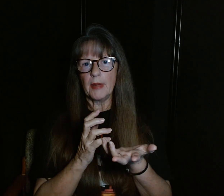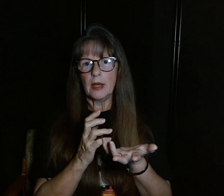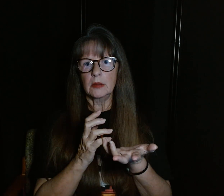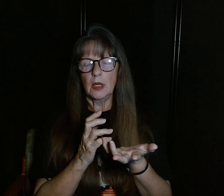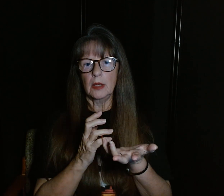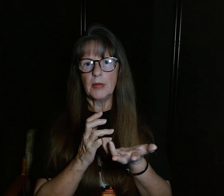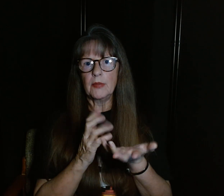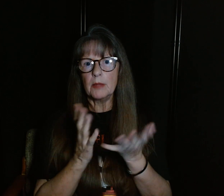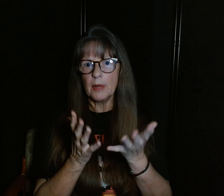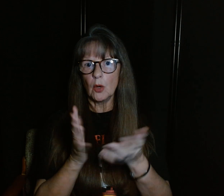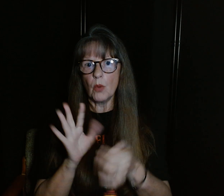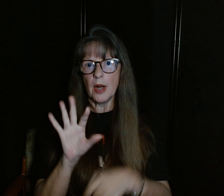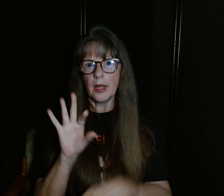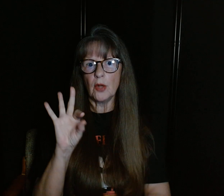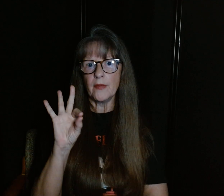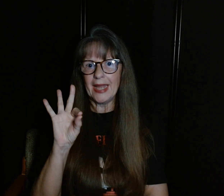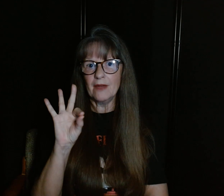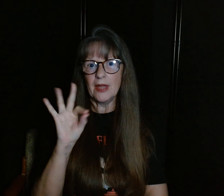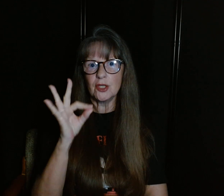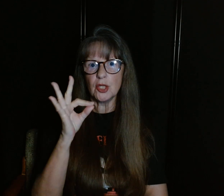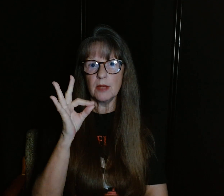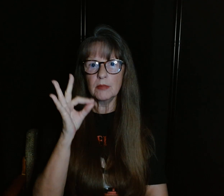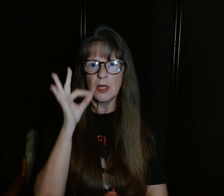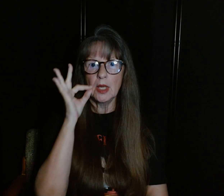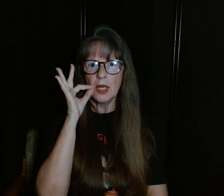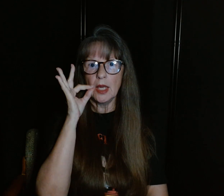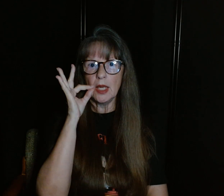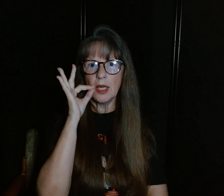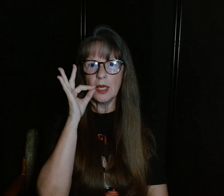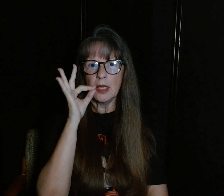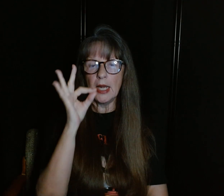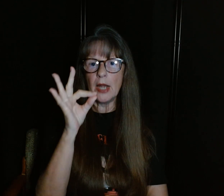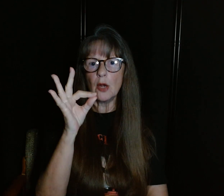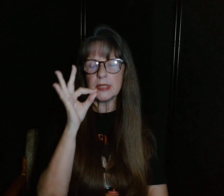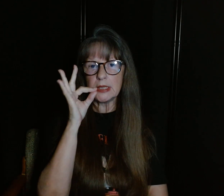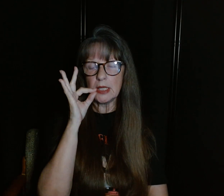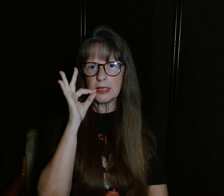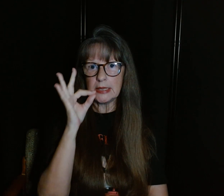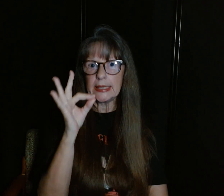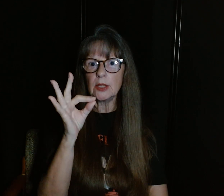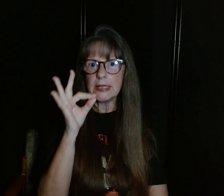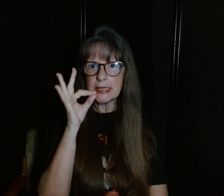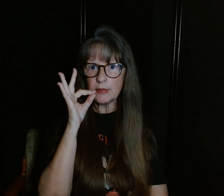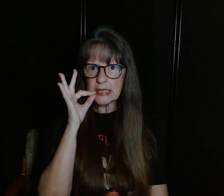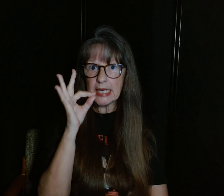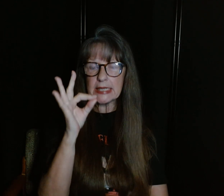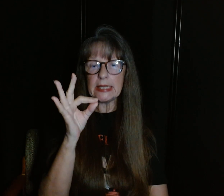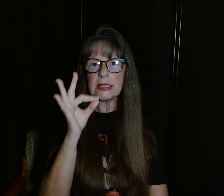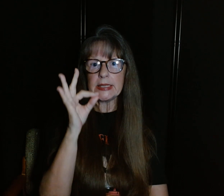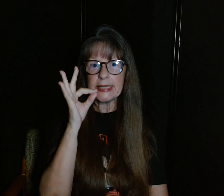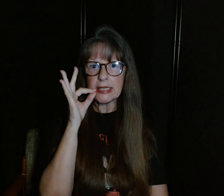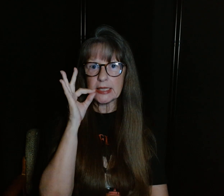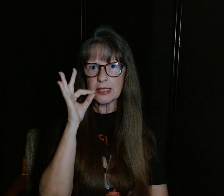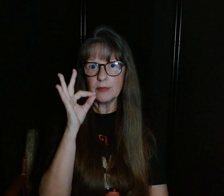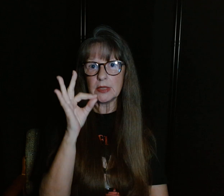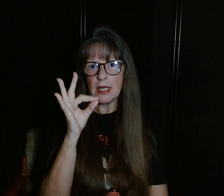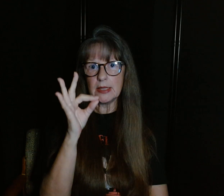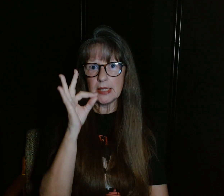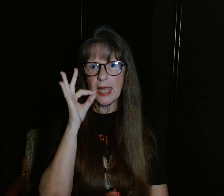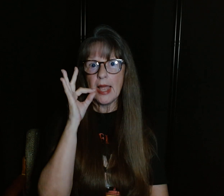about, and then marijuana, you have an F hand shape, and I know it's legal in some states and it's illegal in some states,